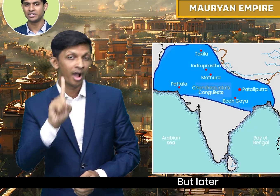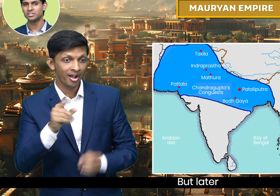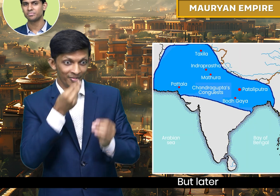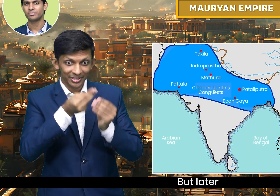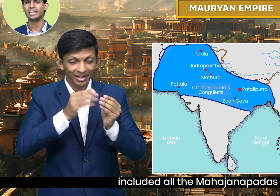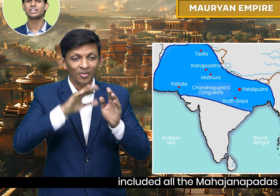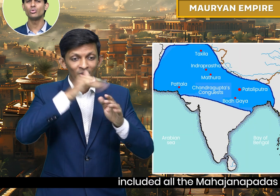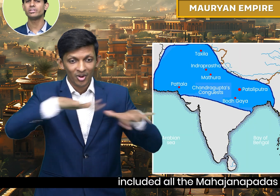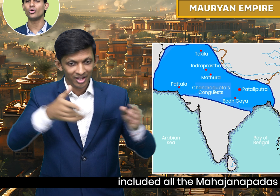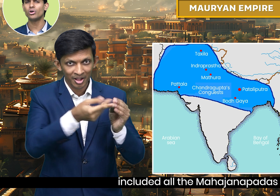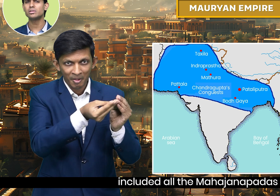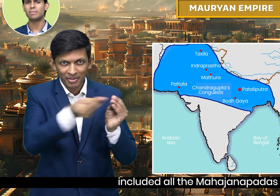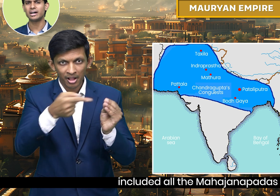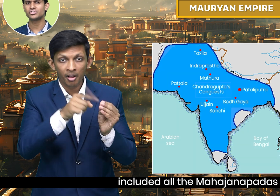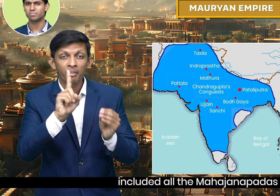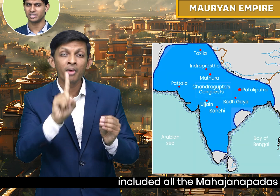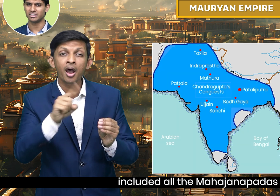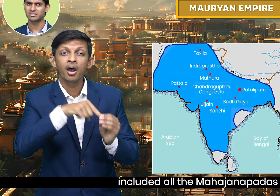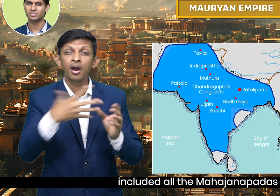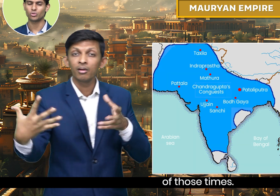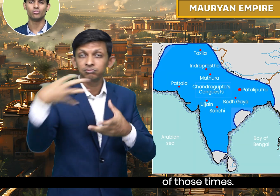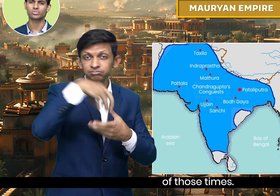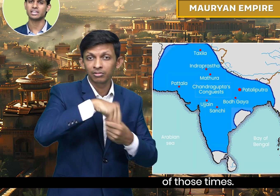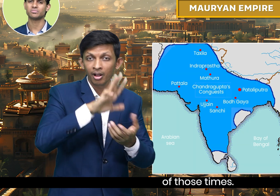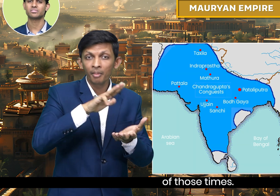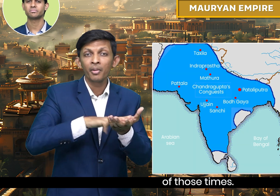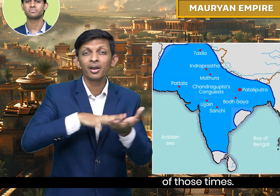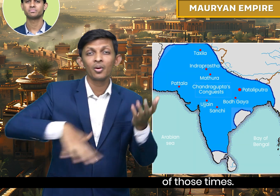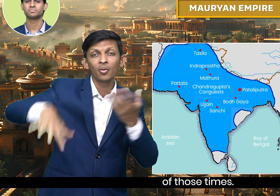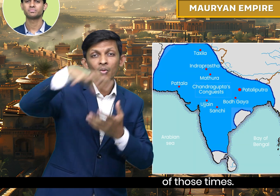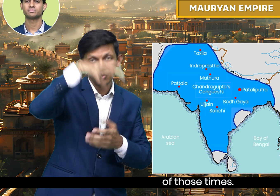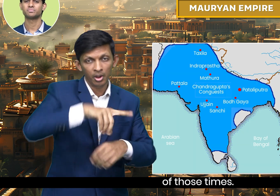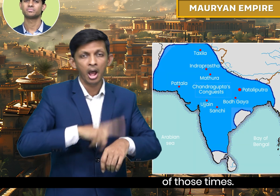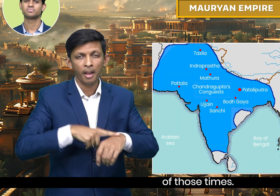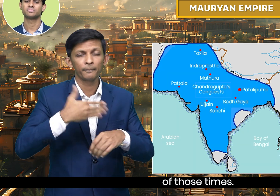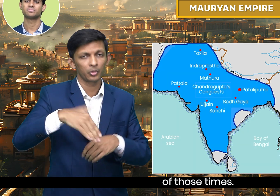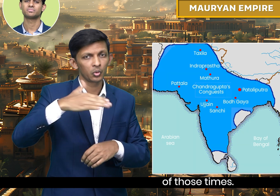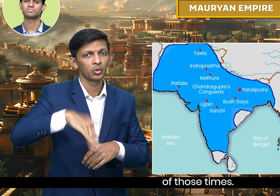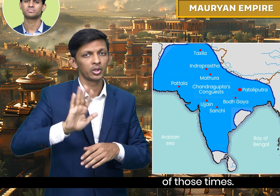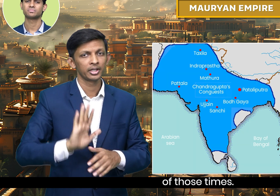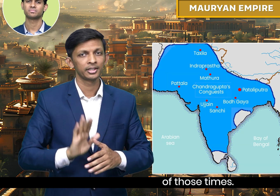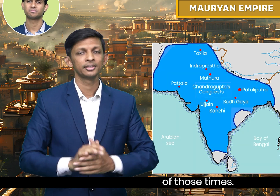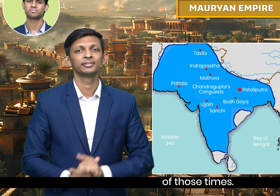But later included all the Mahajanapadas of those times.